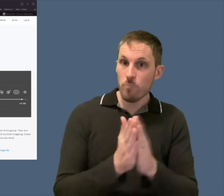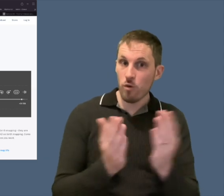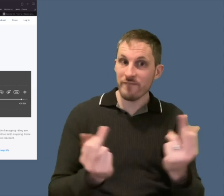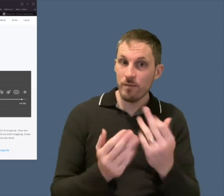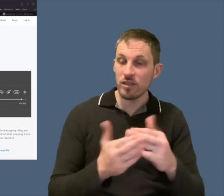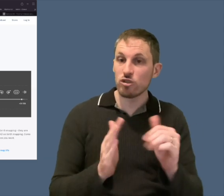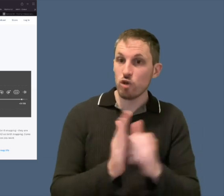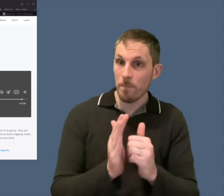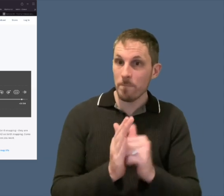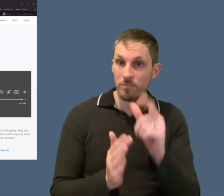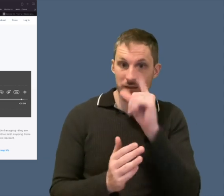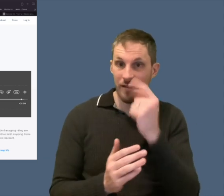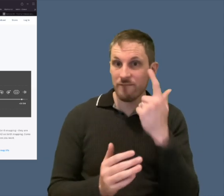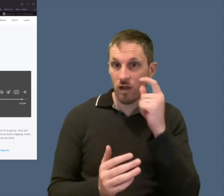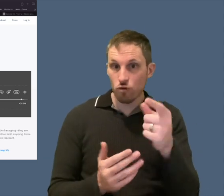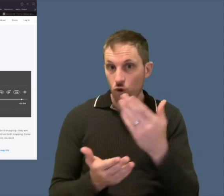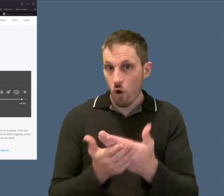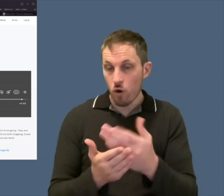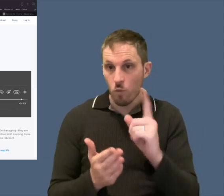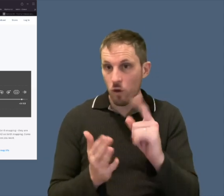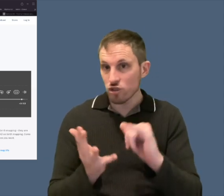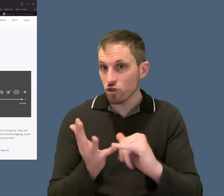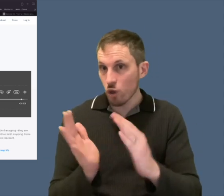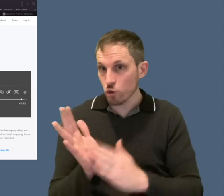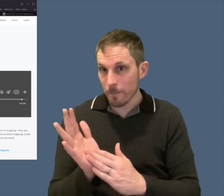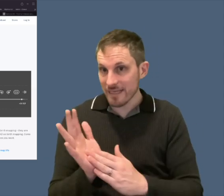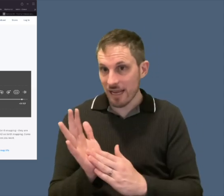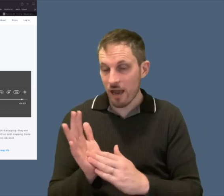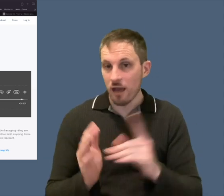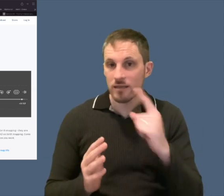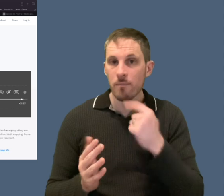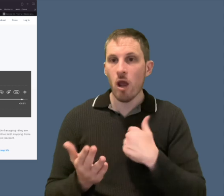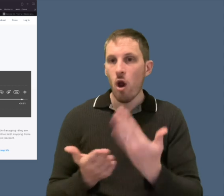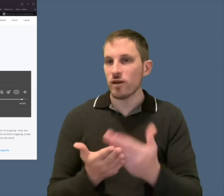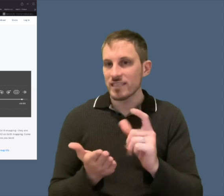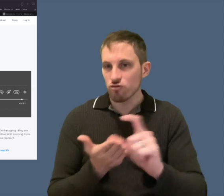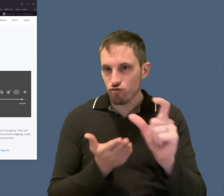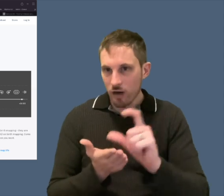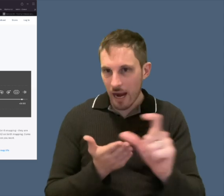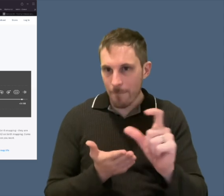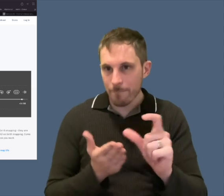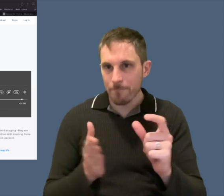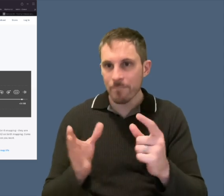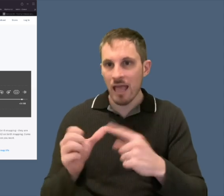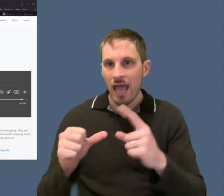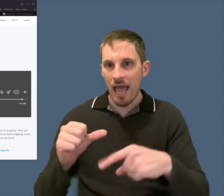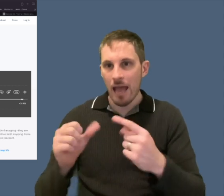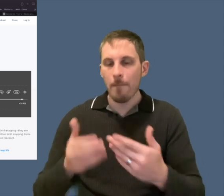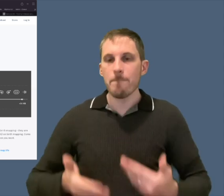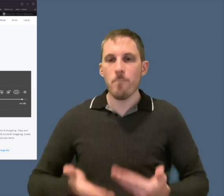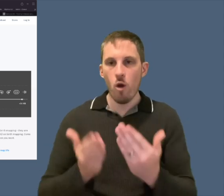And people can find you on what social media channels? I'm on Instagram at